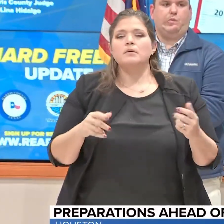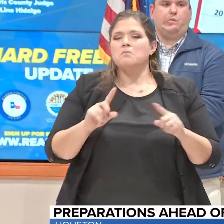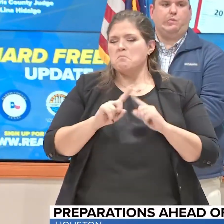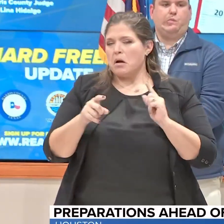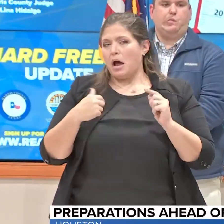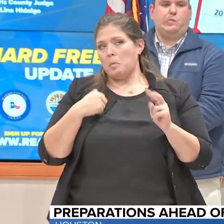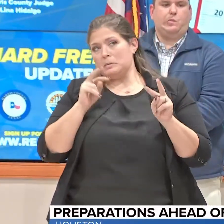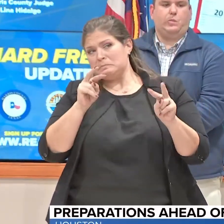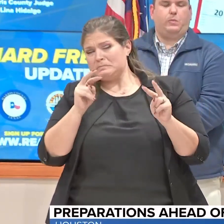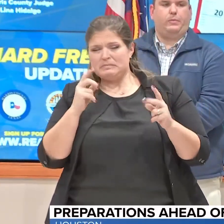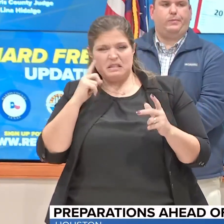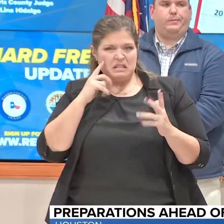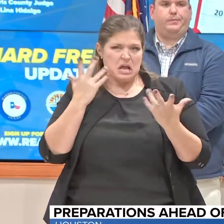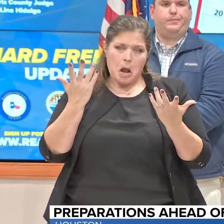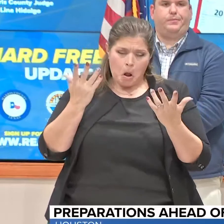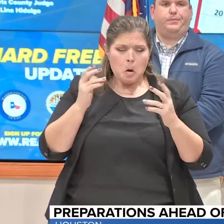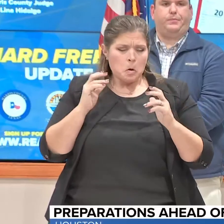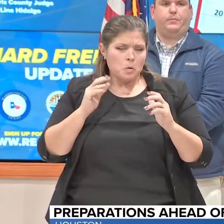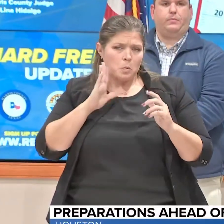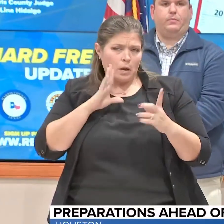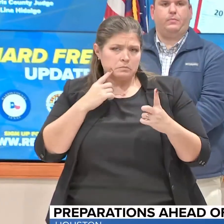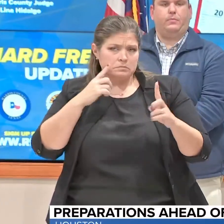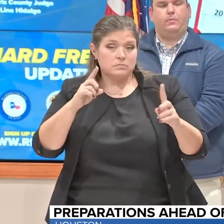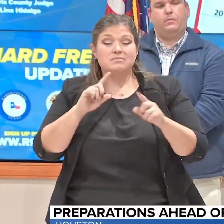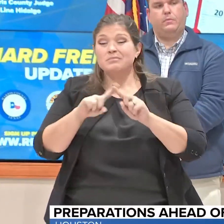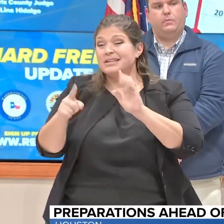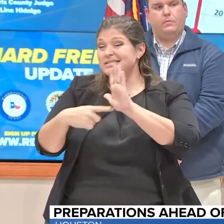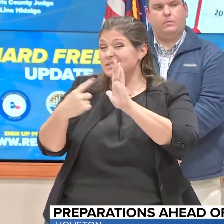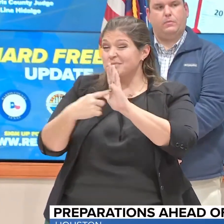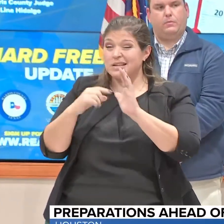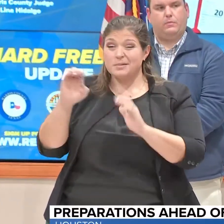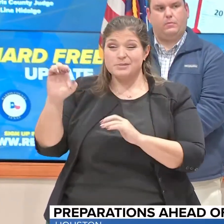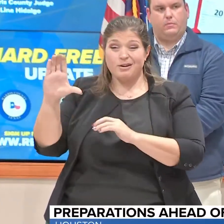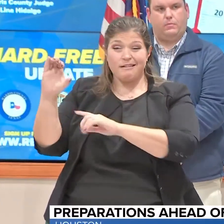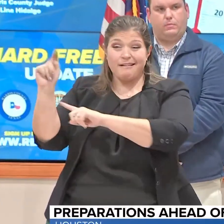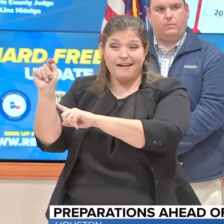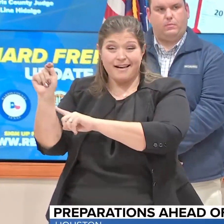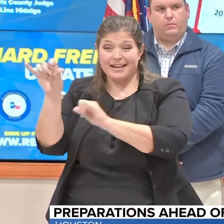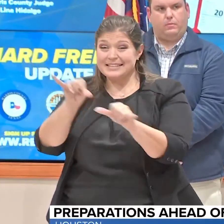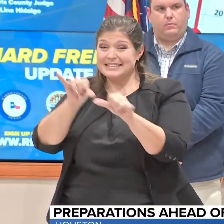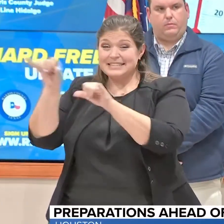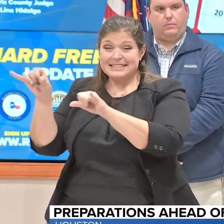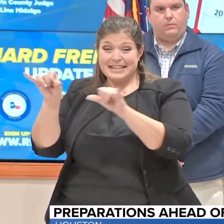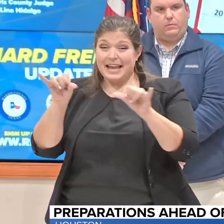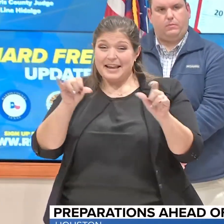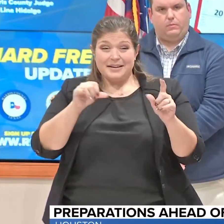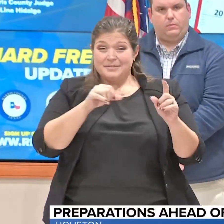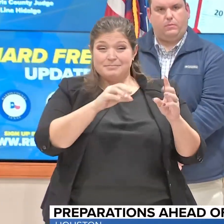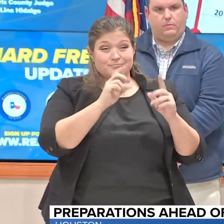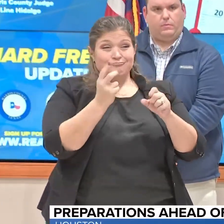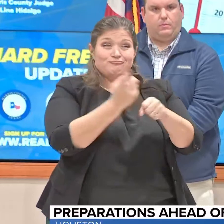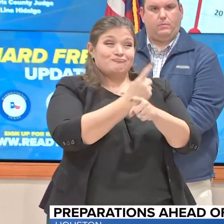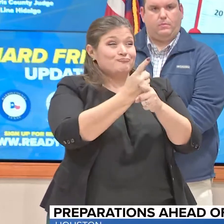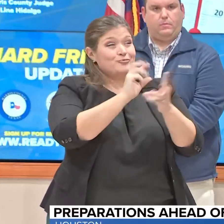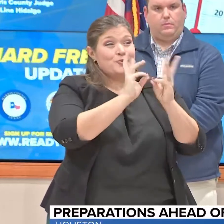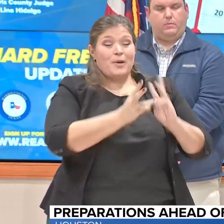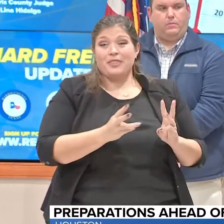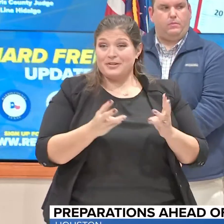any problems. But again, sometimes ERCOT is like Mother Nature. You never know what you get until you get it.